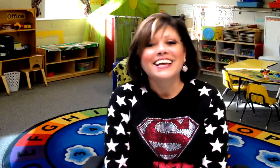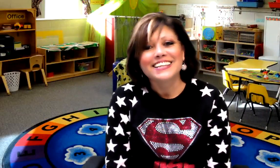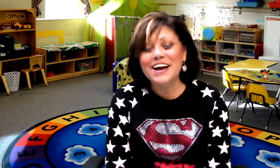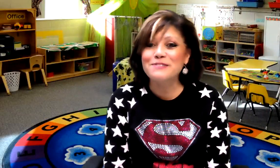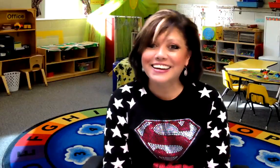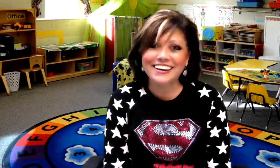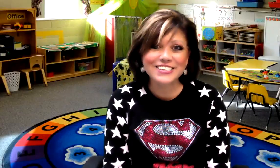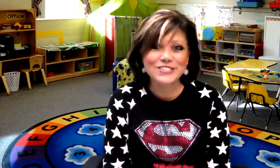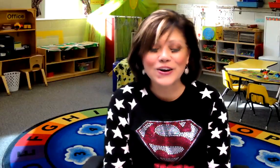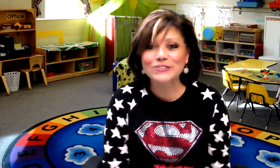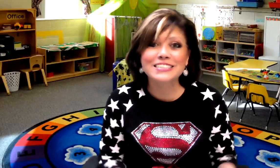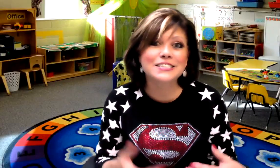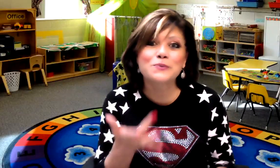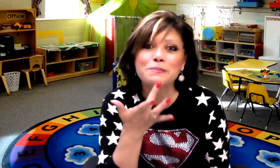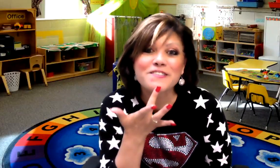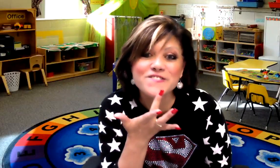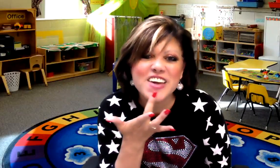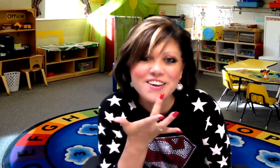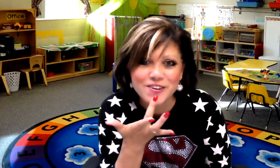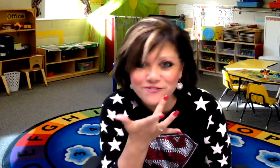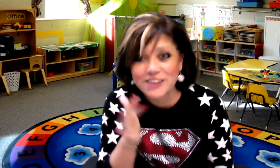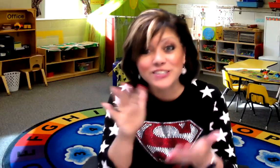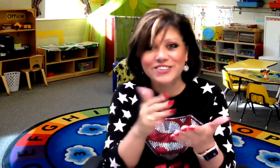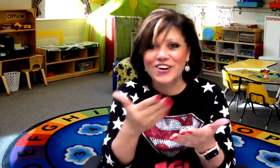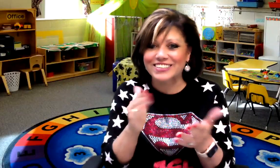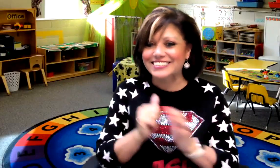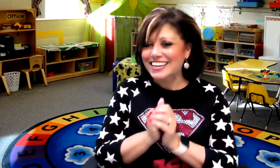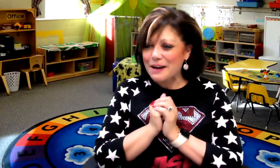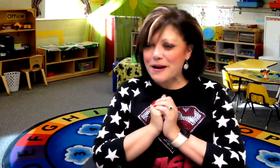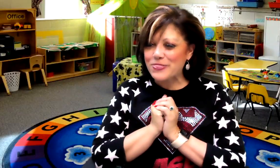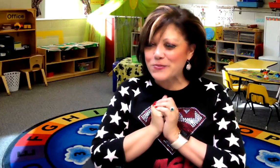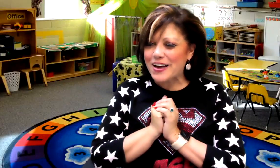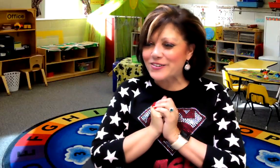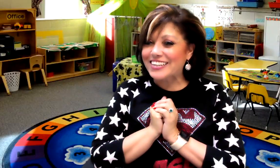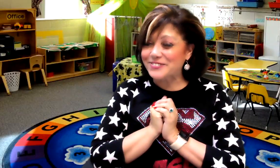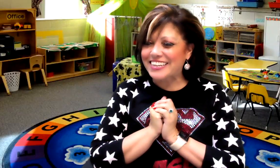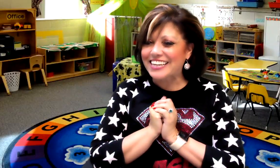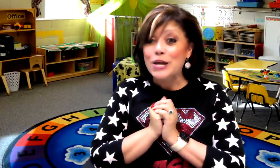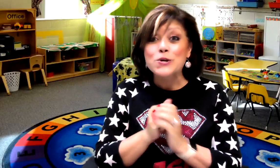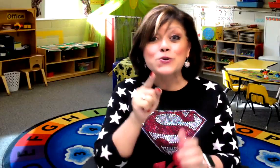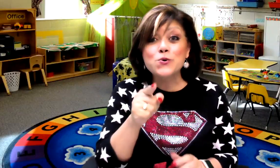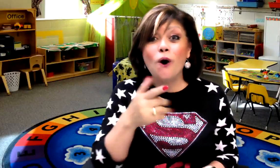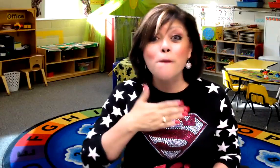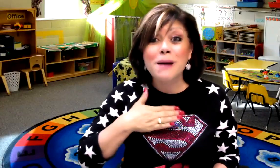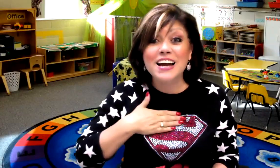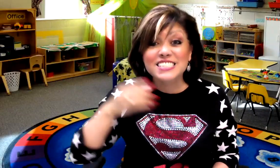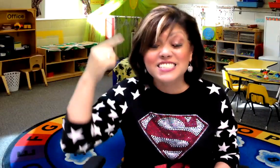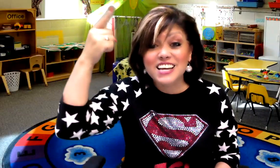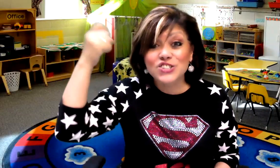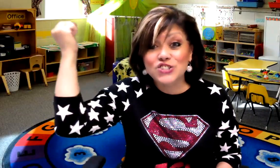Now my other song, this is one of my favorite songs about the weather a little bit. You are my